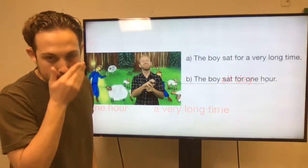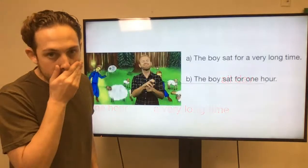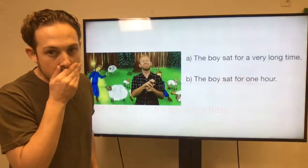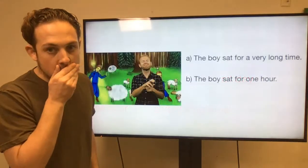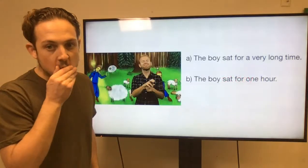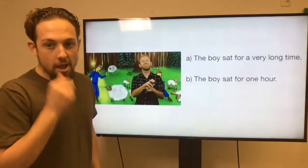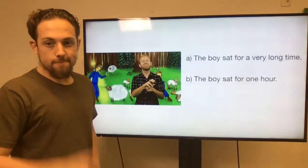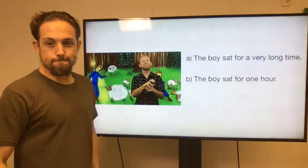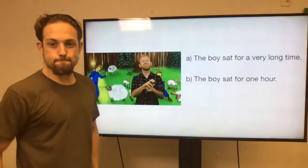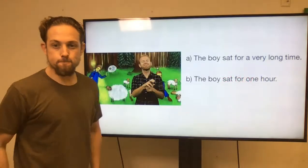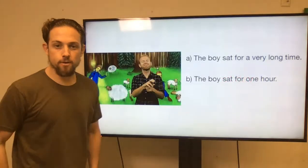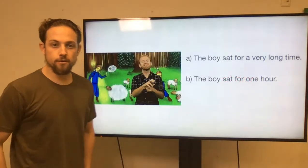B?